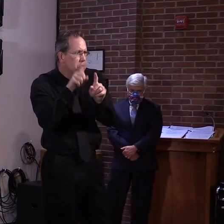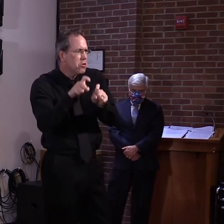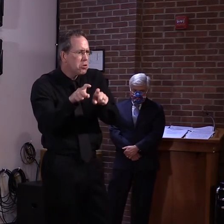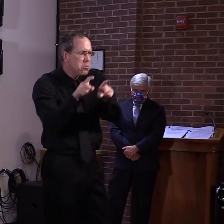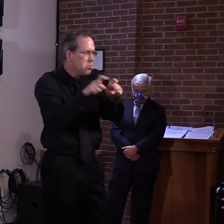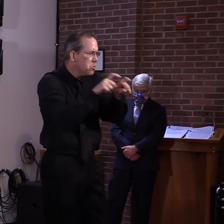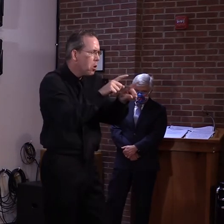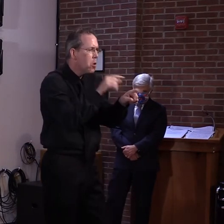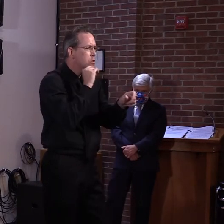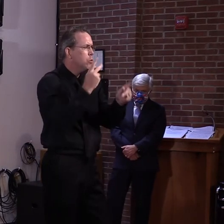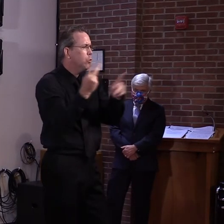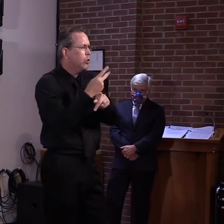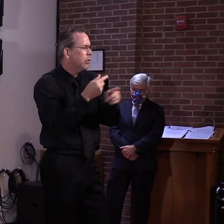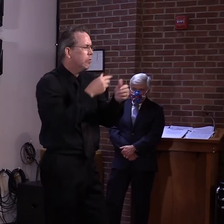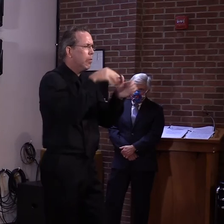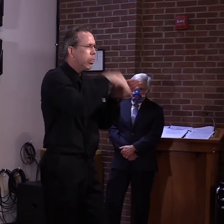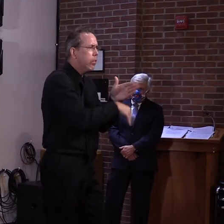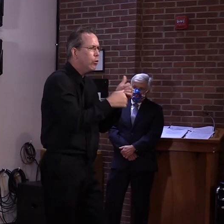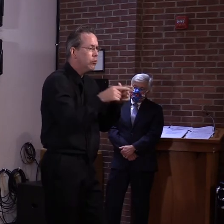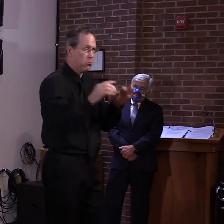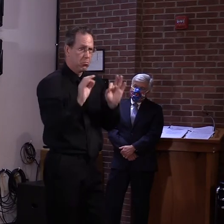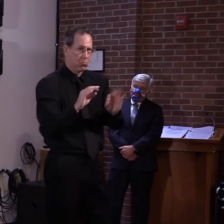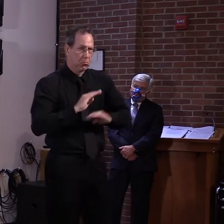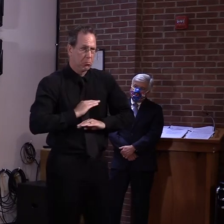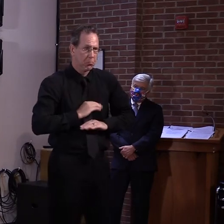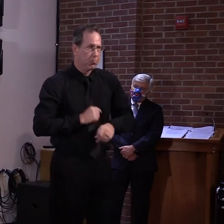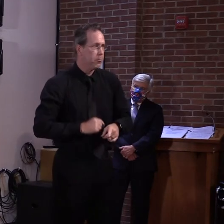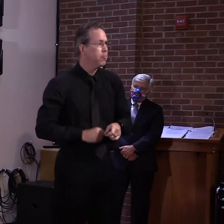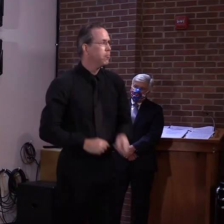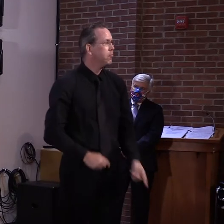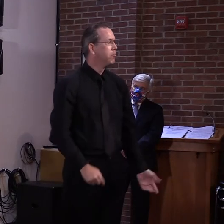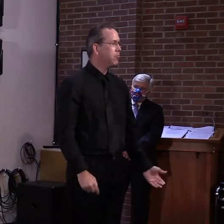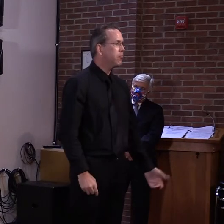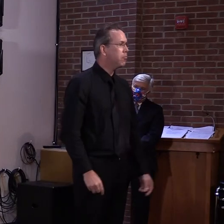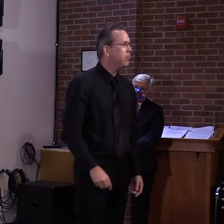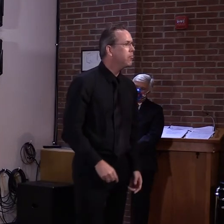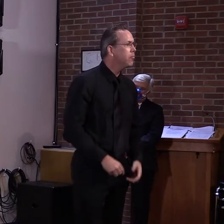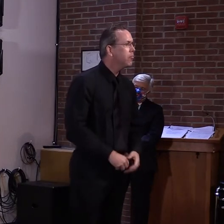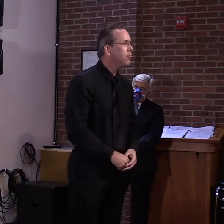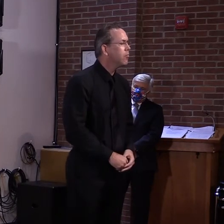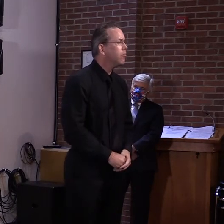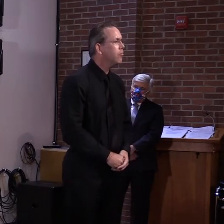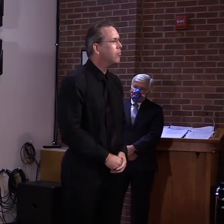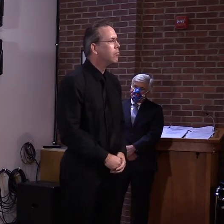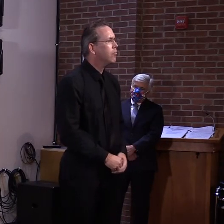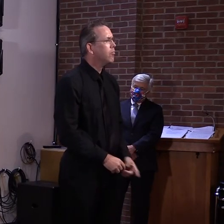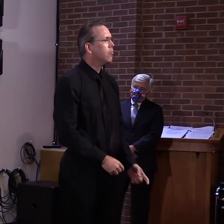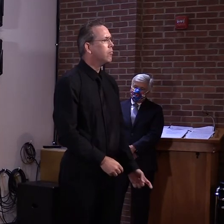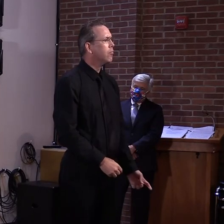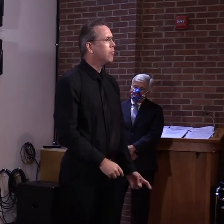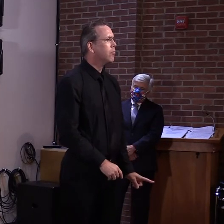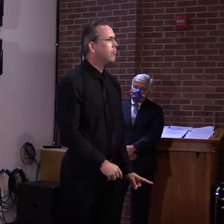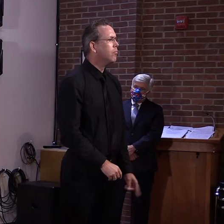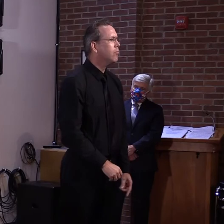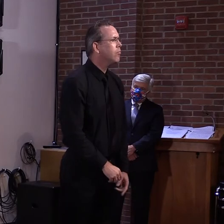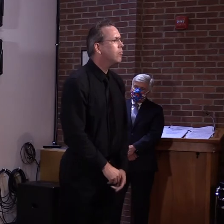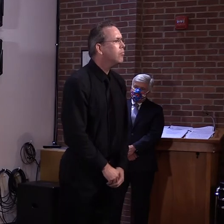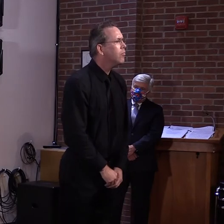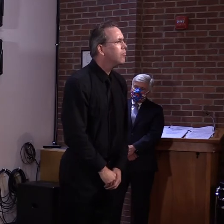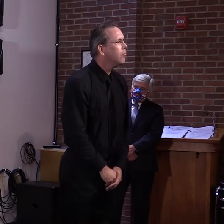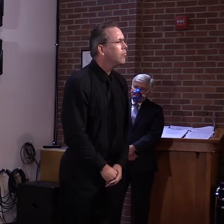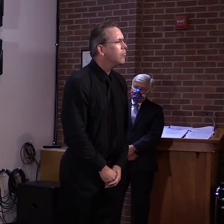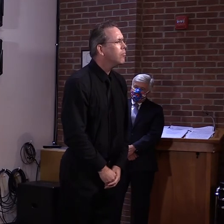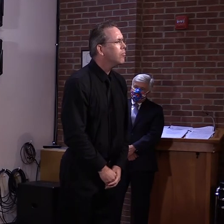Thank you very much. And again, Olivia, it is our intent to try and prove